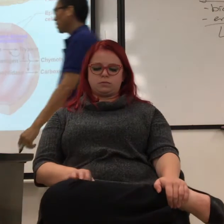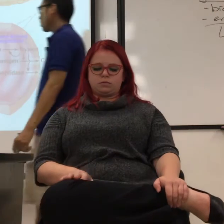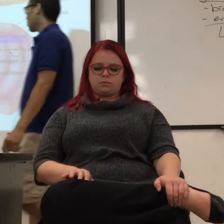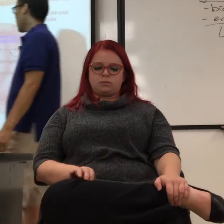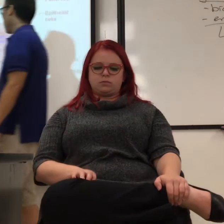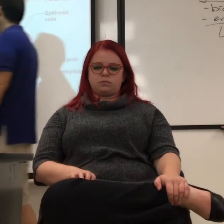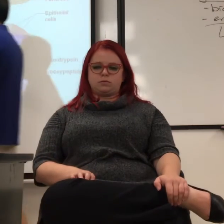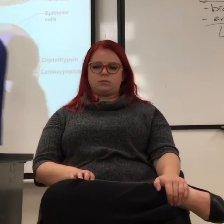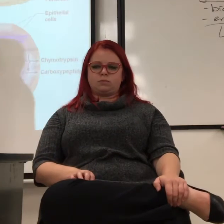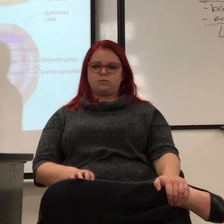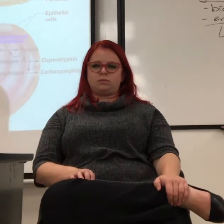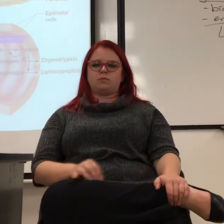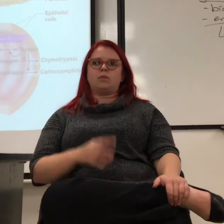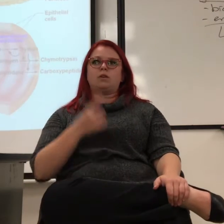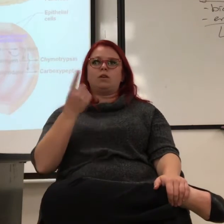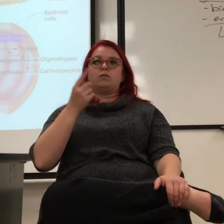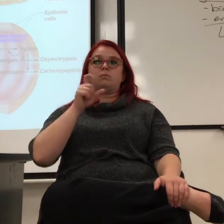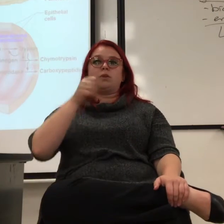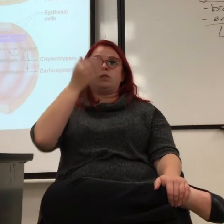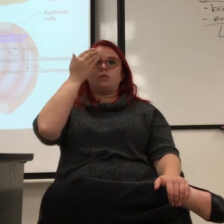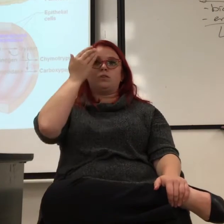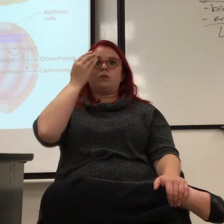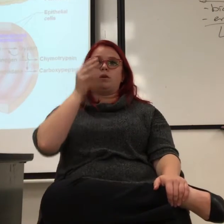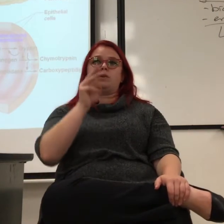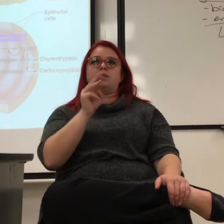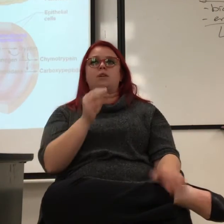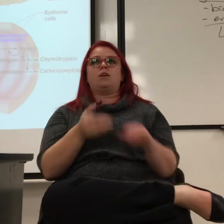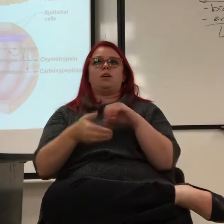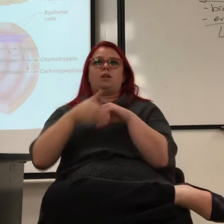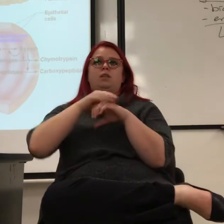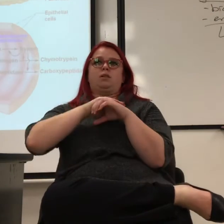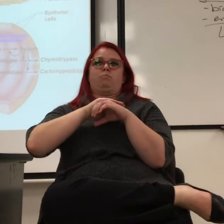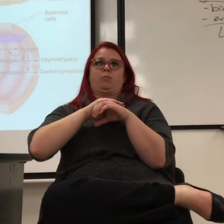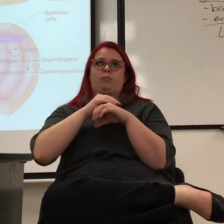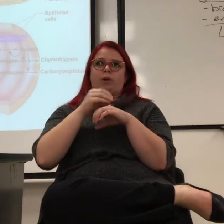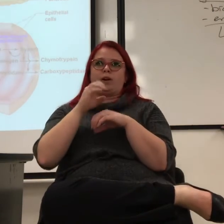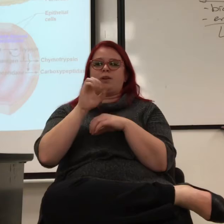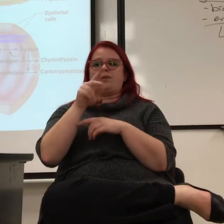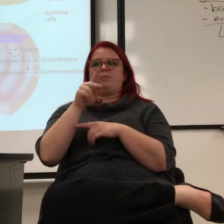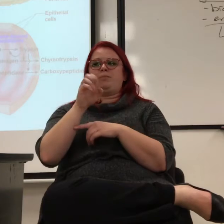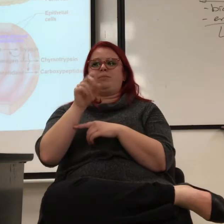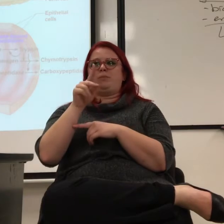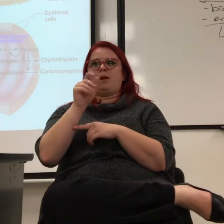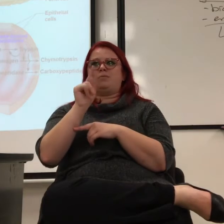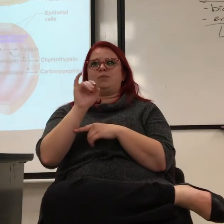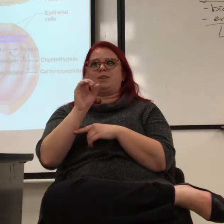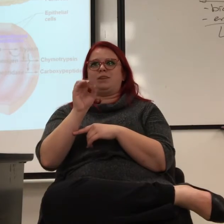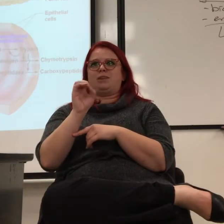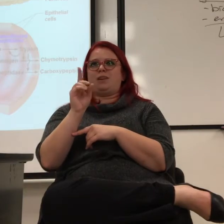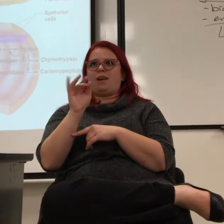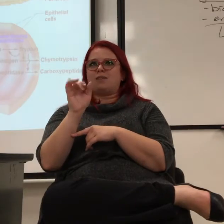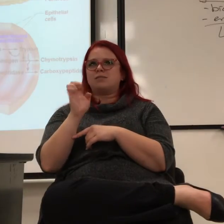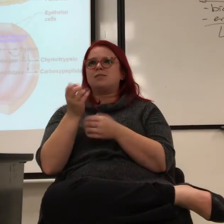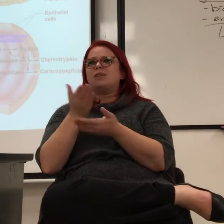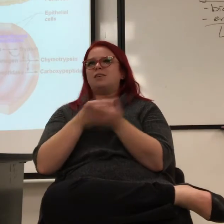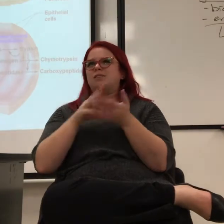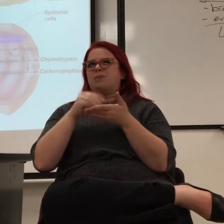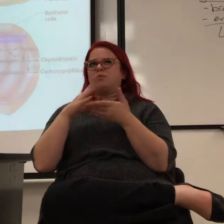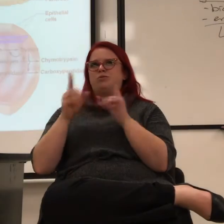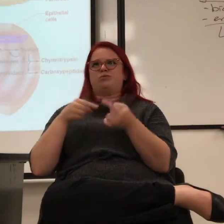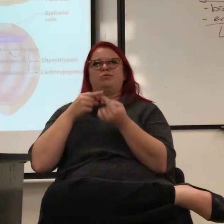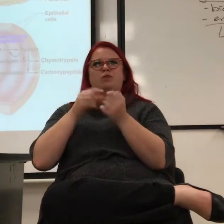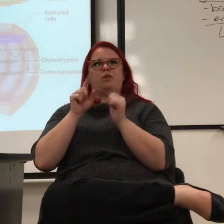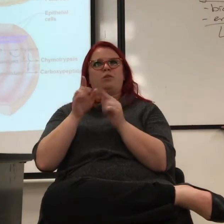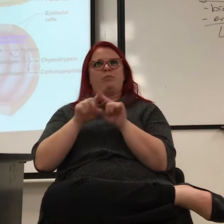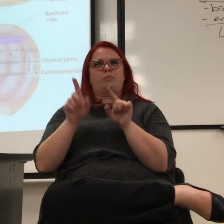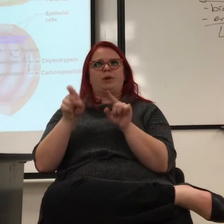So the thing to learn there, remember that membrane-bound enteropeptidase. Students have a tough time with that one. The concept is